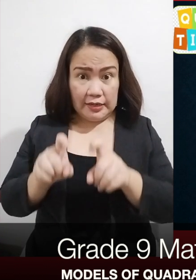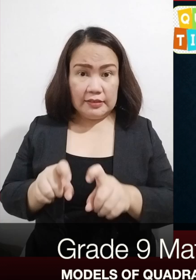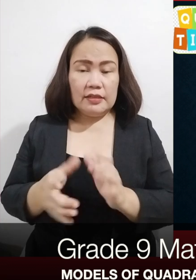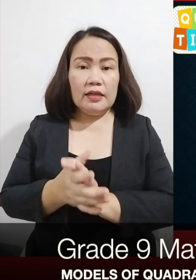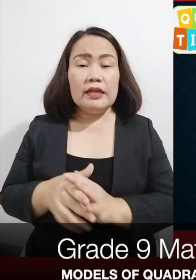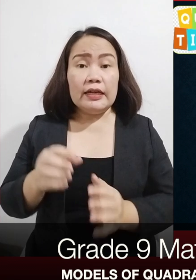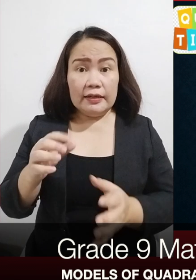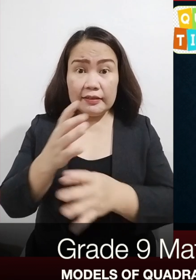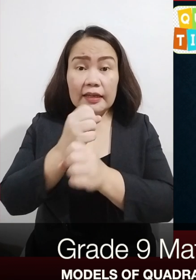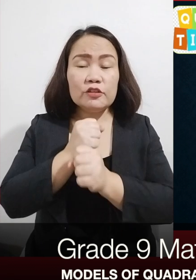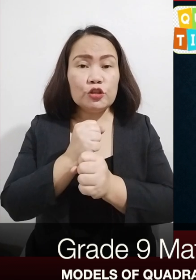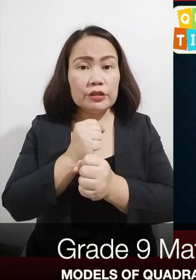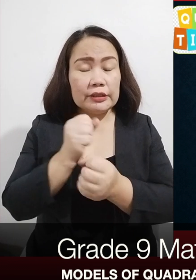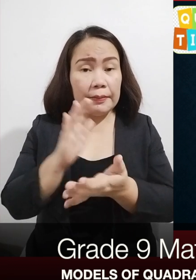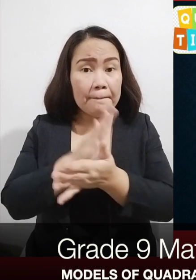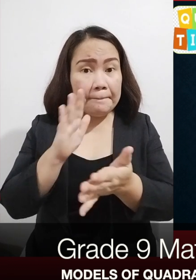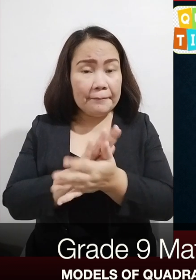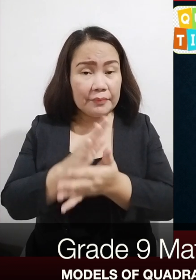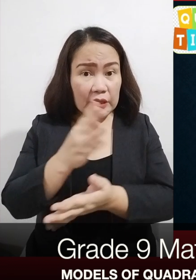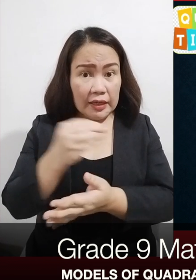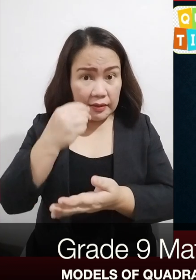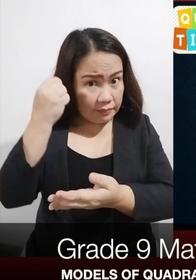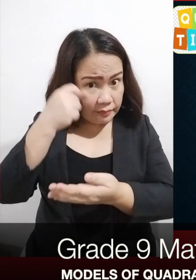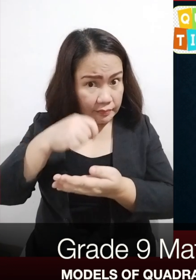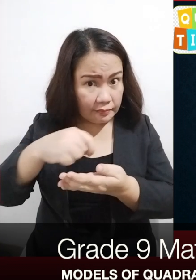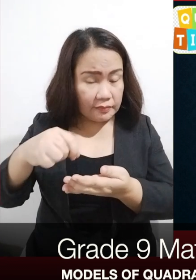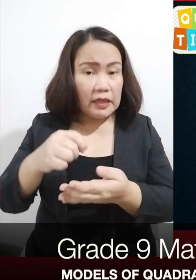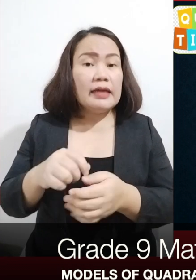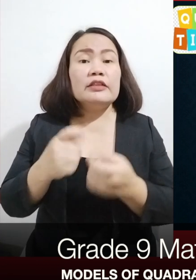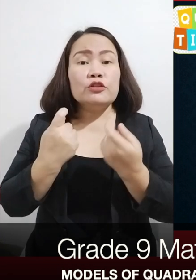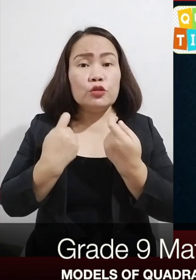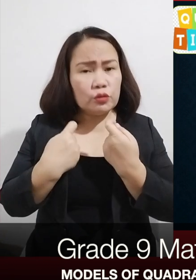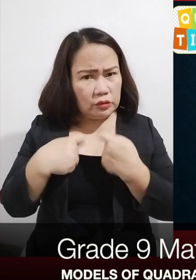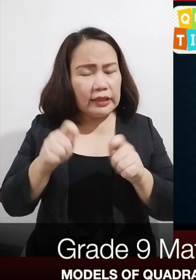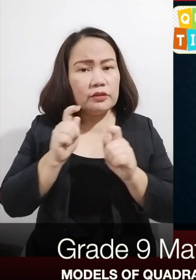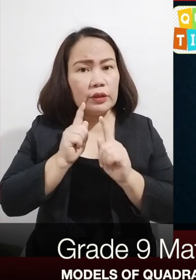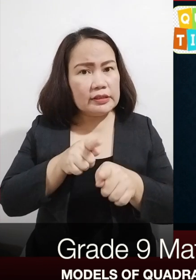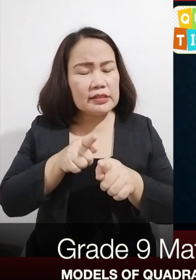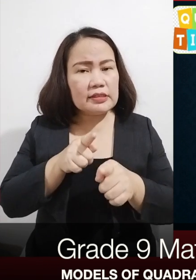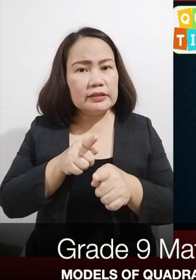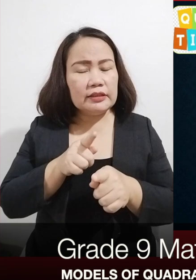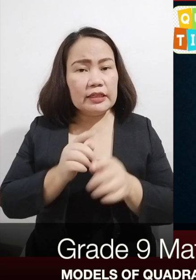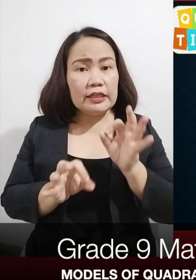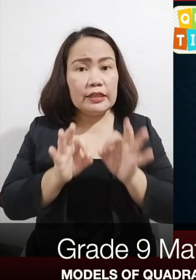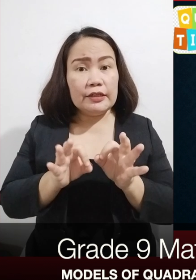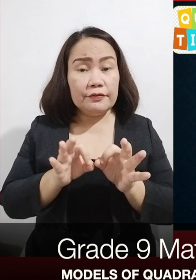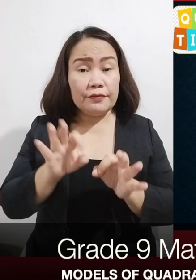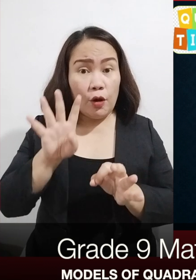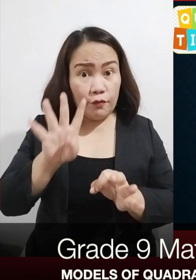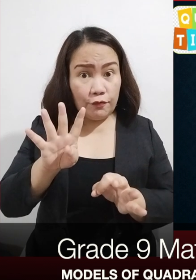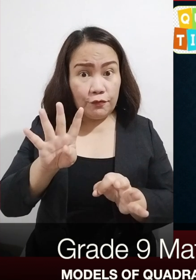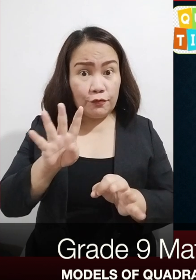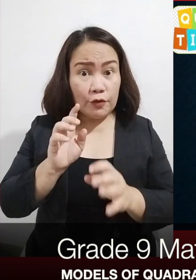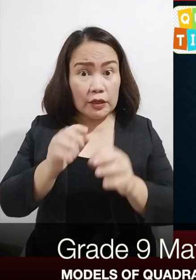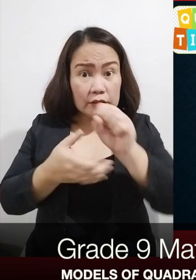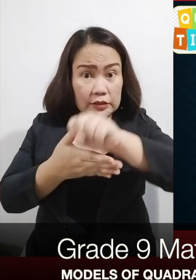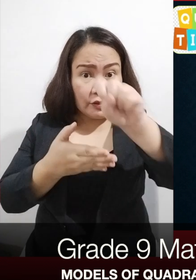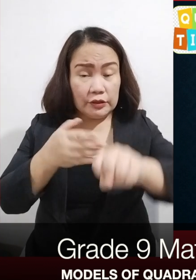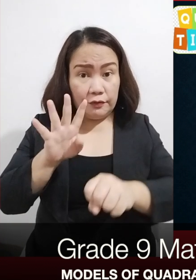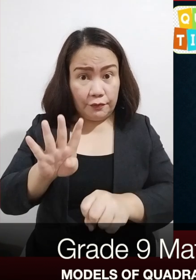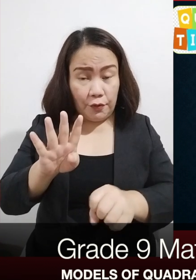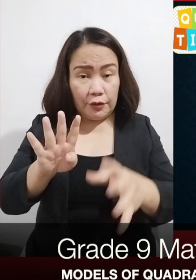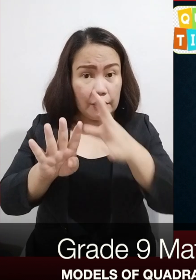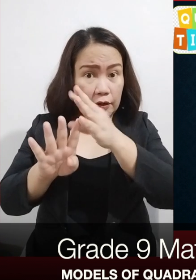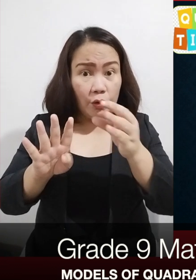may get your pen and paper. Try to answer the given questions. If you got 4 and 5 or 4 and above, you